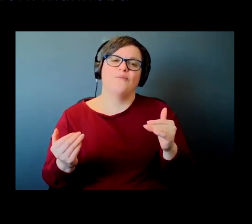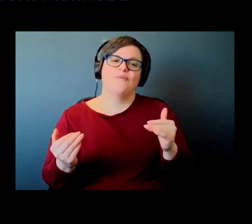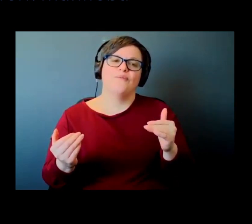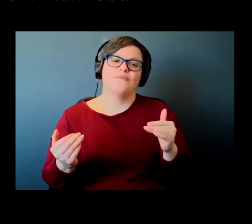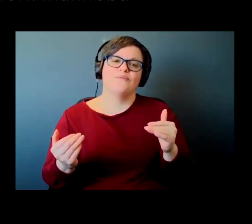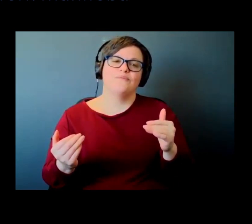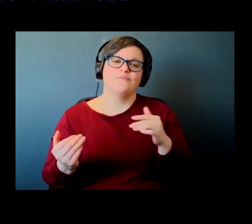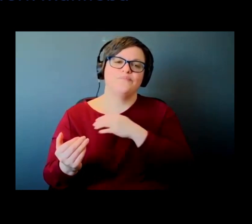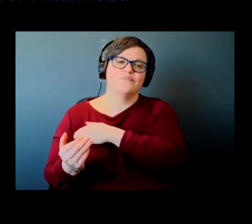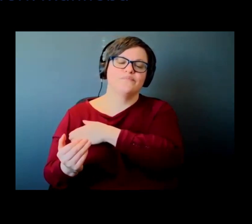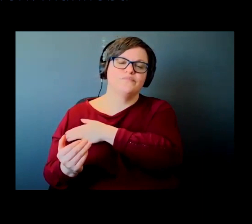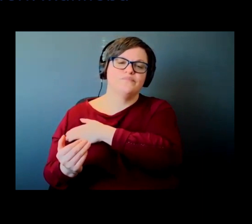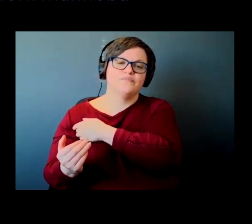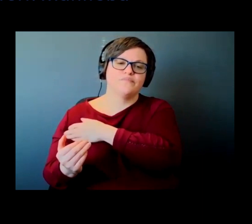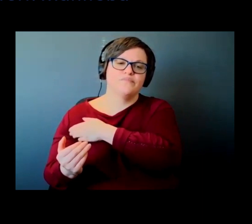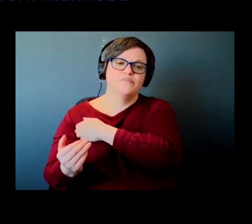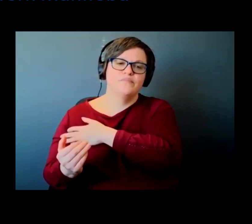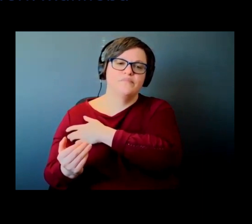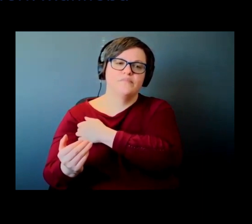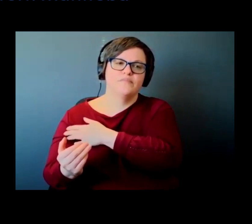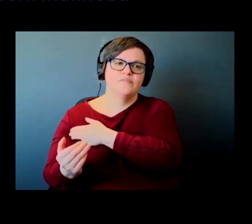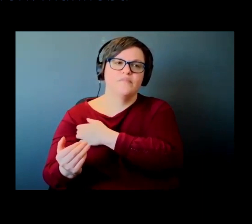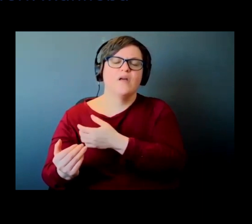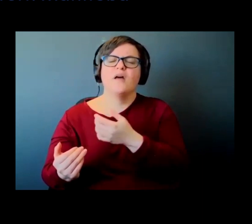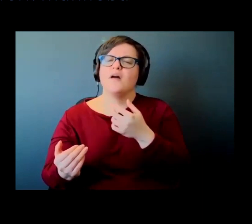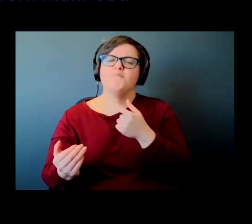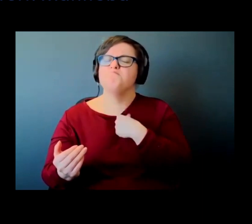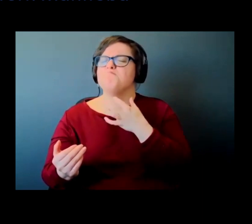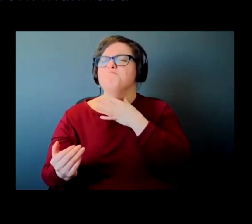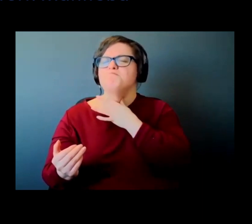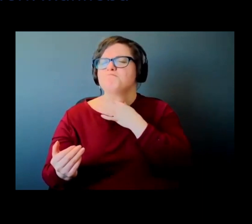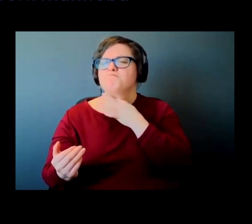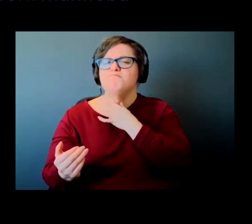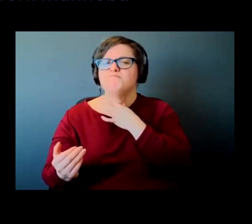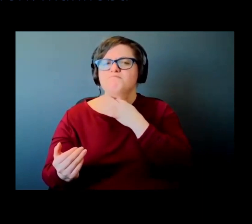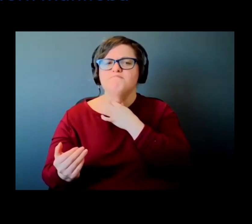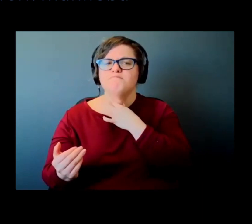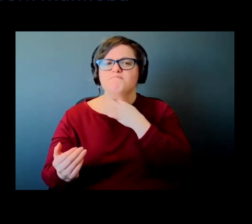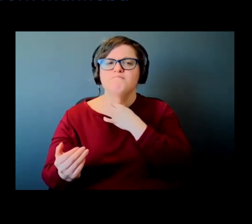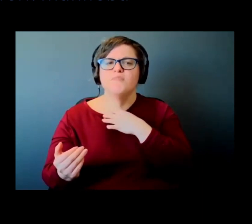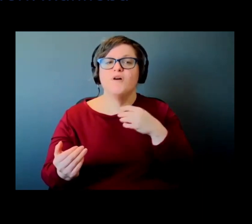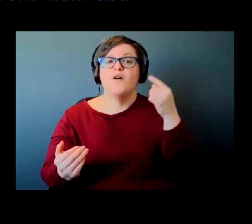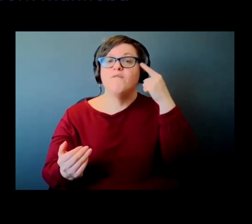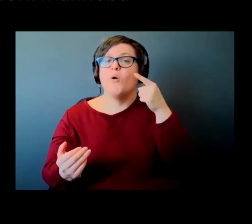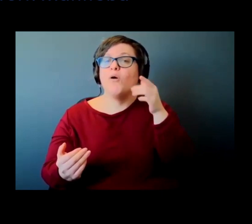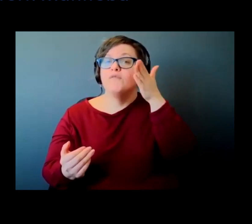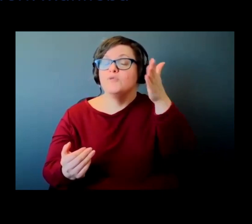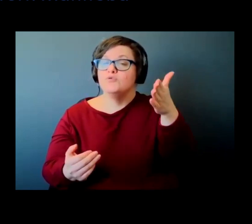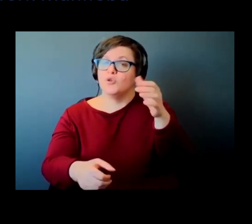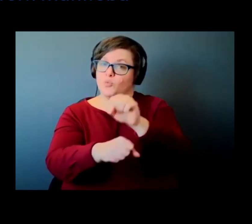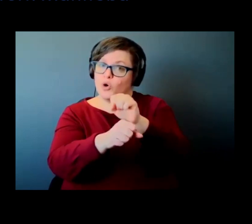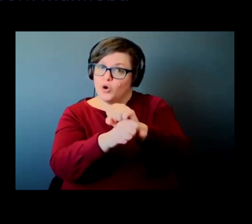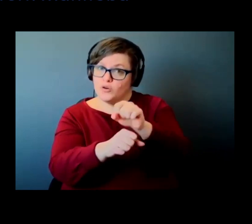are you researching other work, or do you